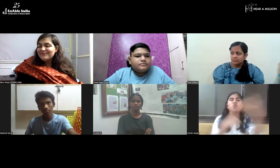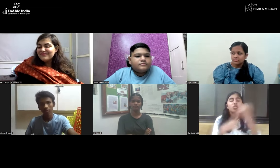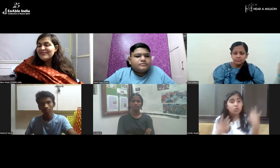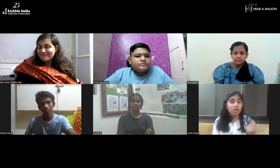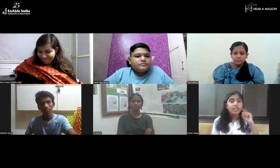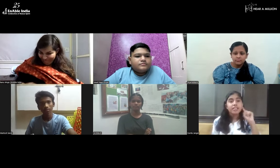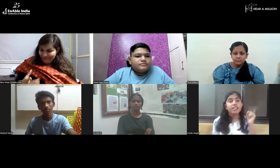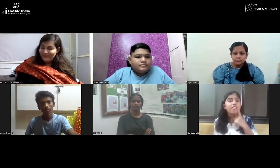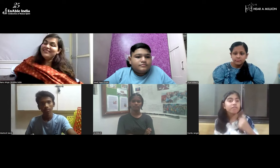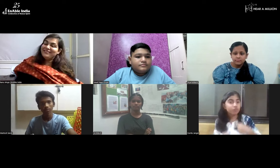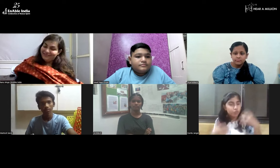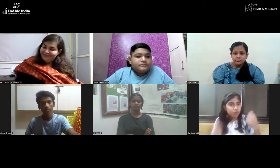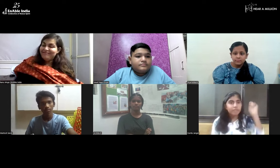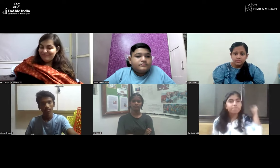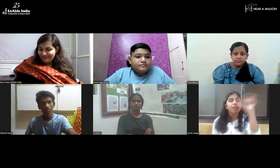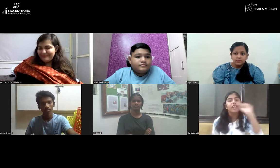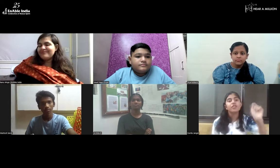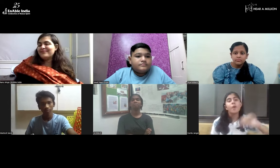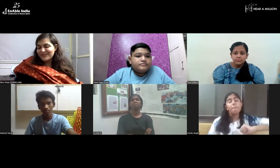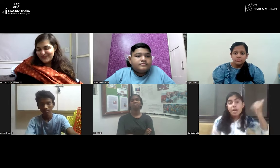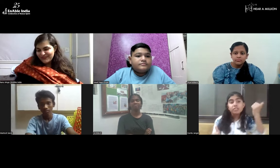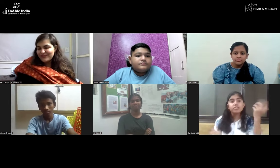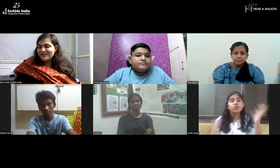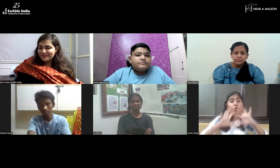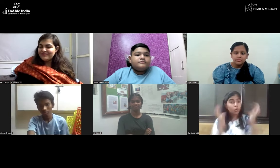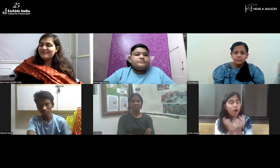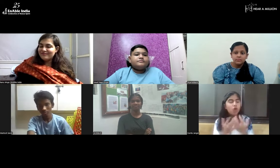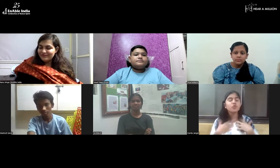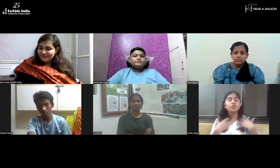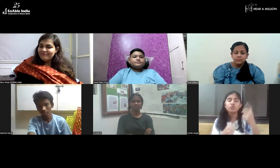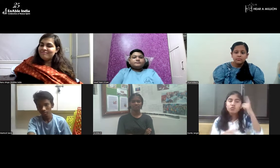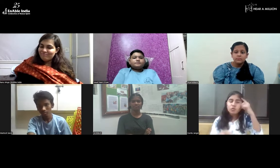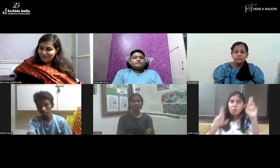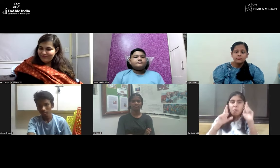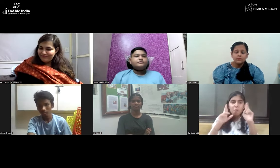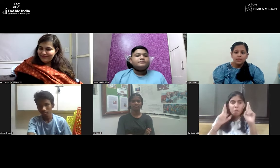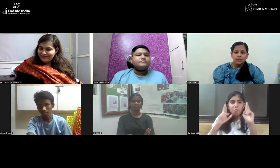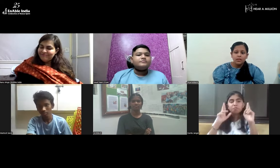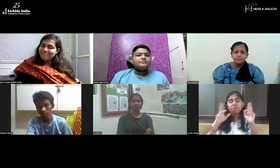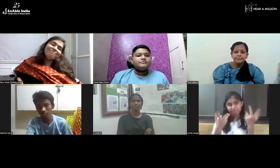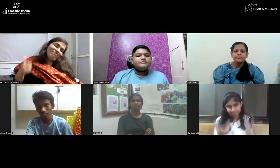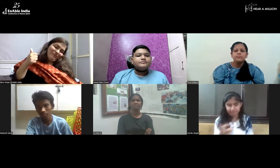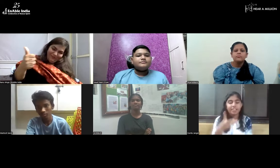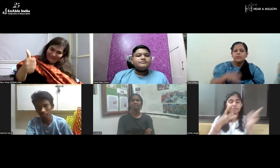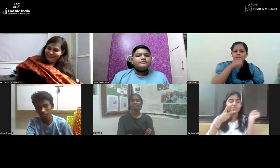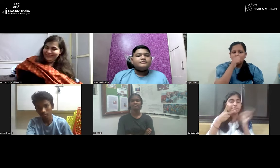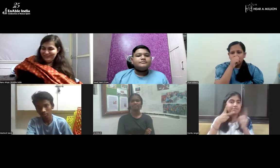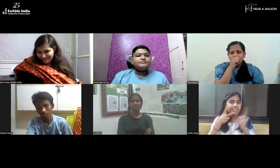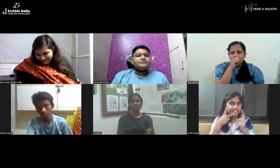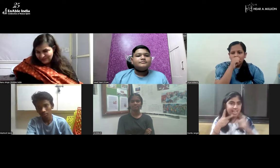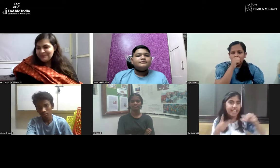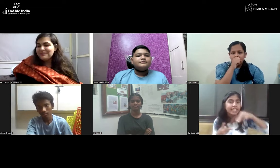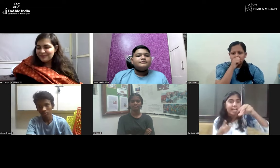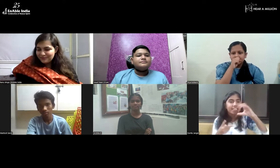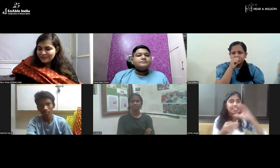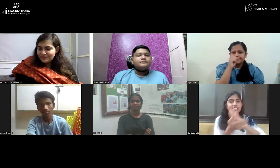So yes, I don't know, but that's my aim, and I would go on that journey and try to be a banker. Oh,